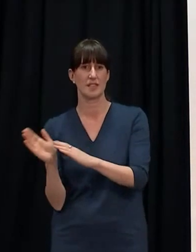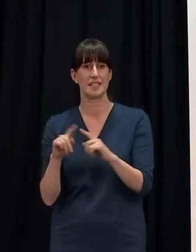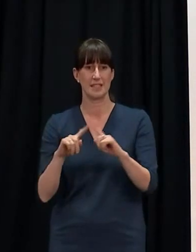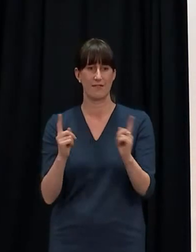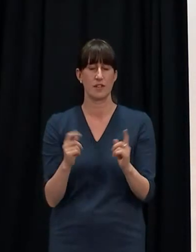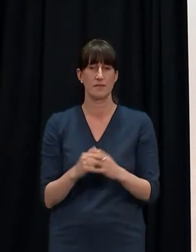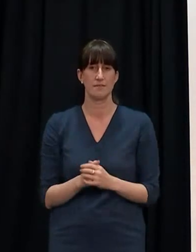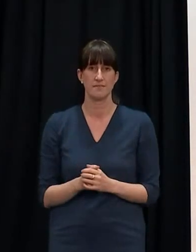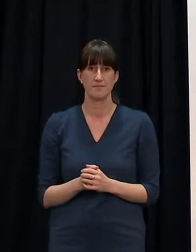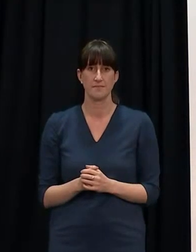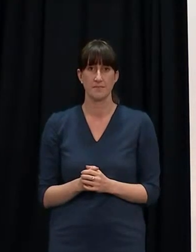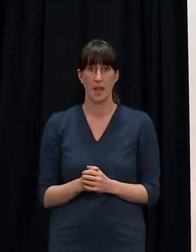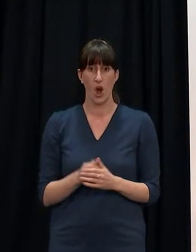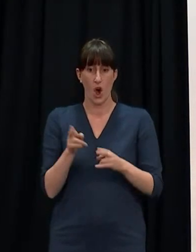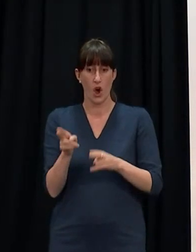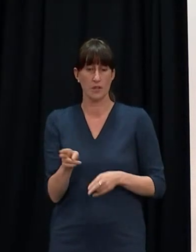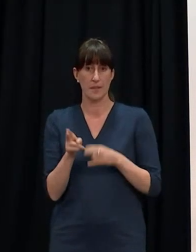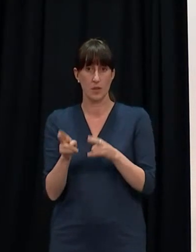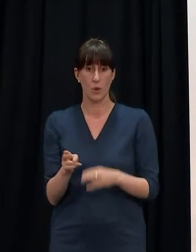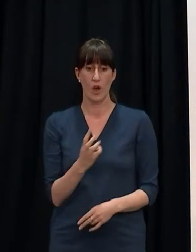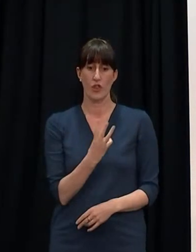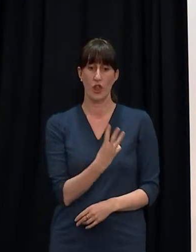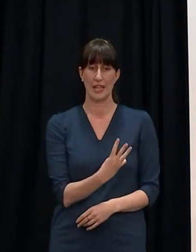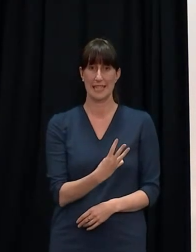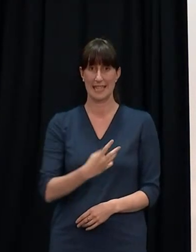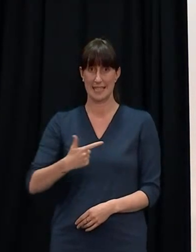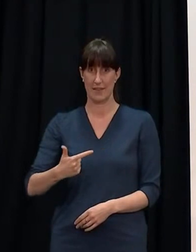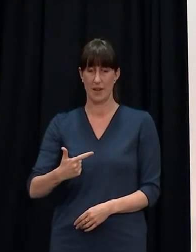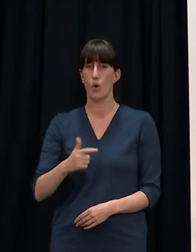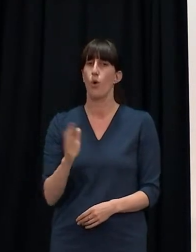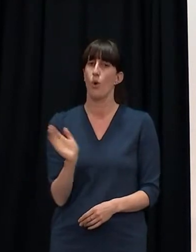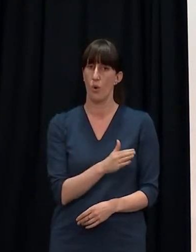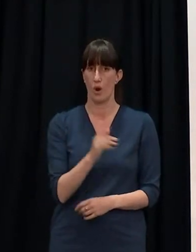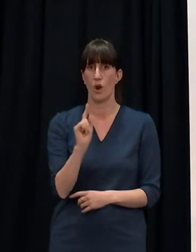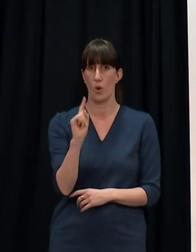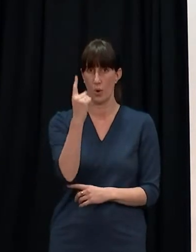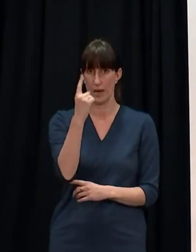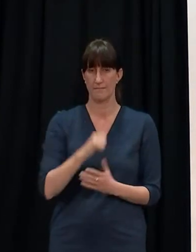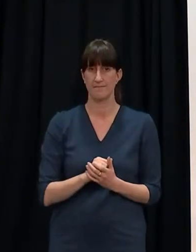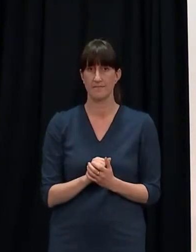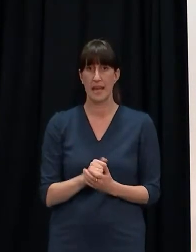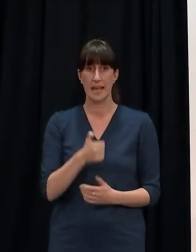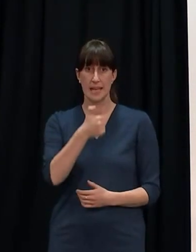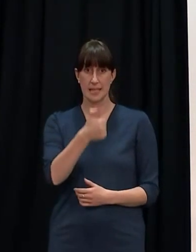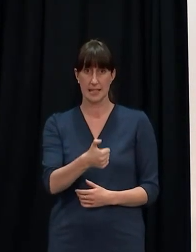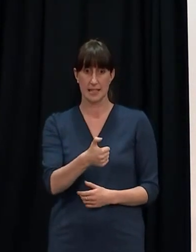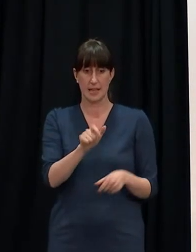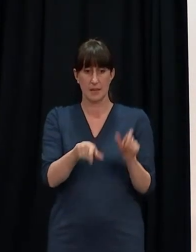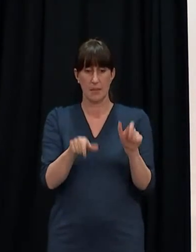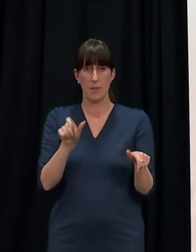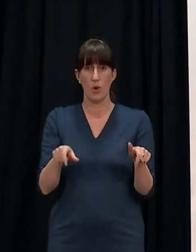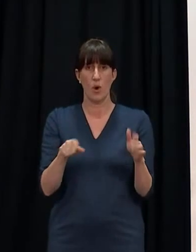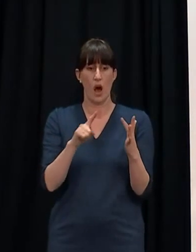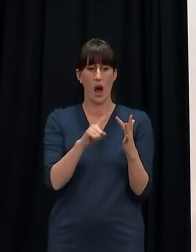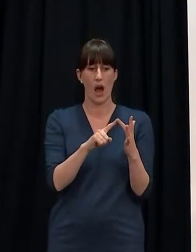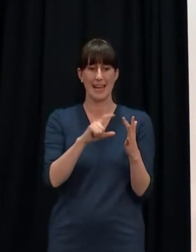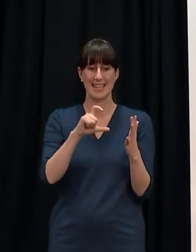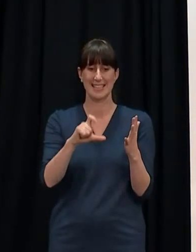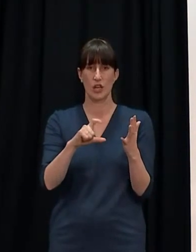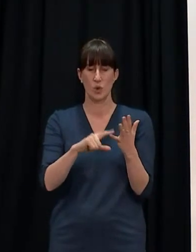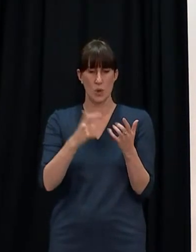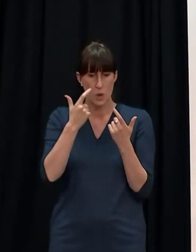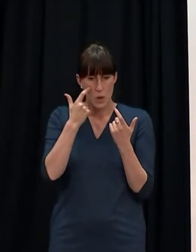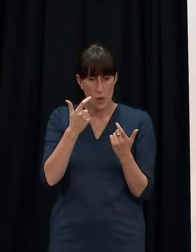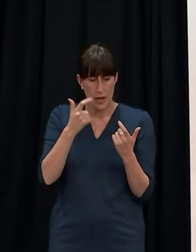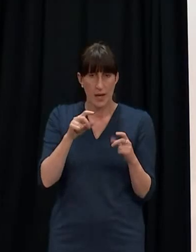there are 37 cases in hospital today, all in the Auckland region, and of these, 6 remain in intensive care or high dependency, with 4